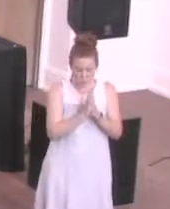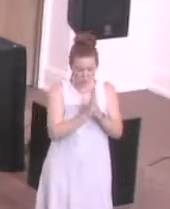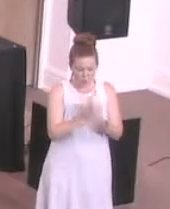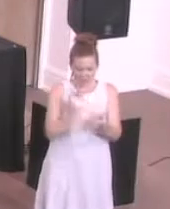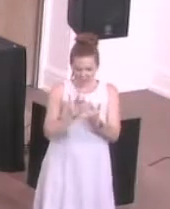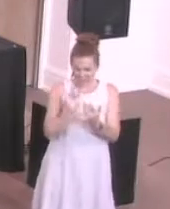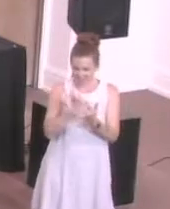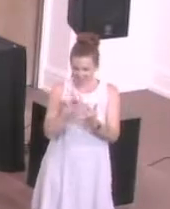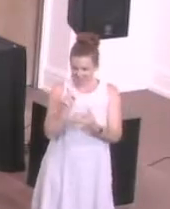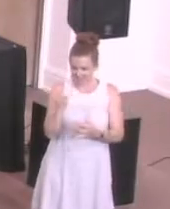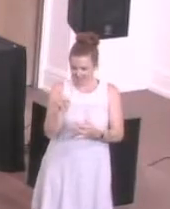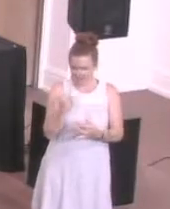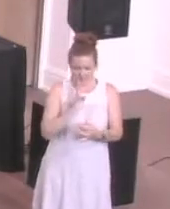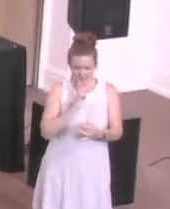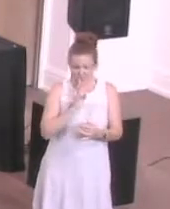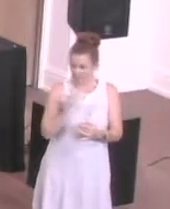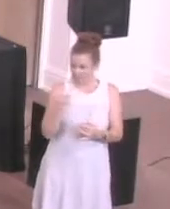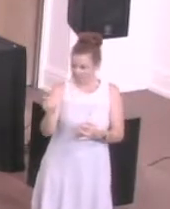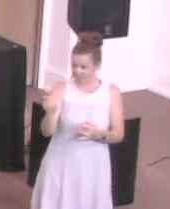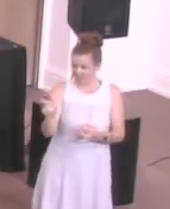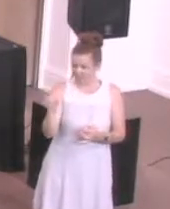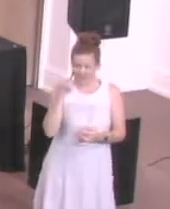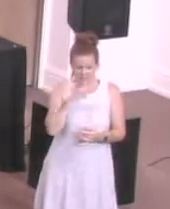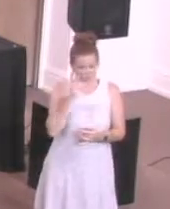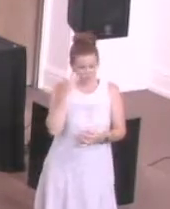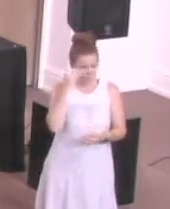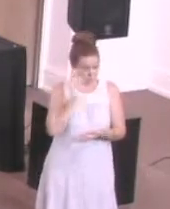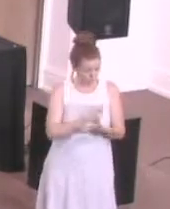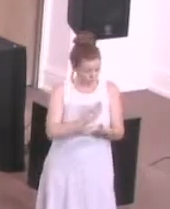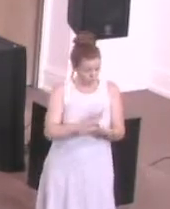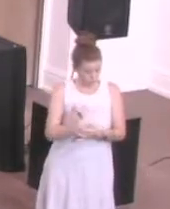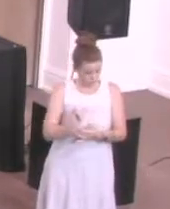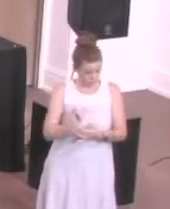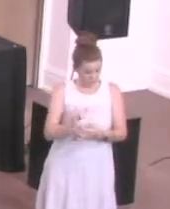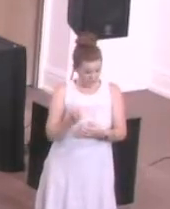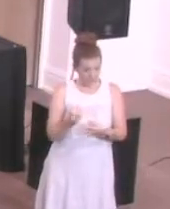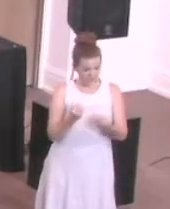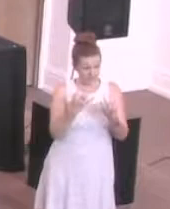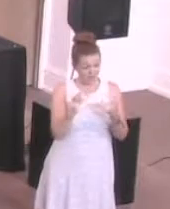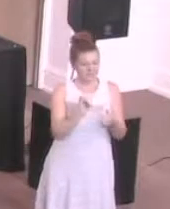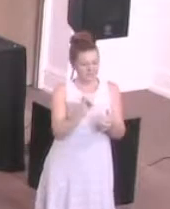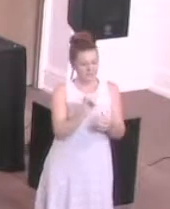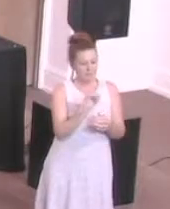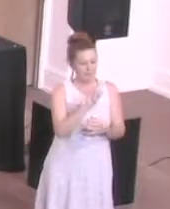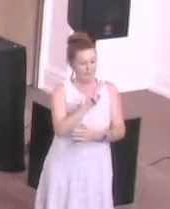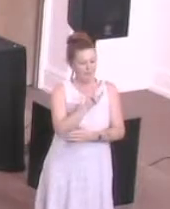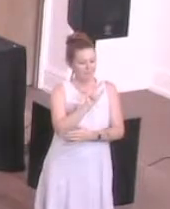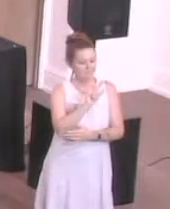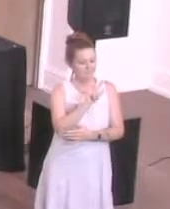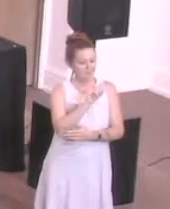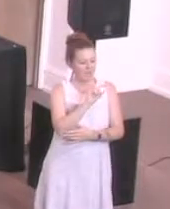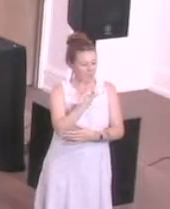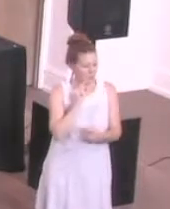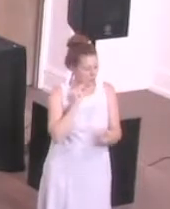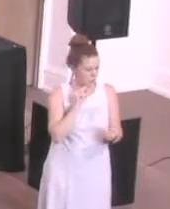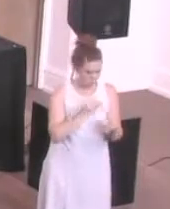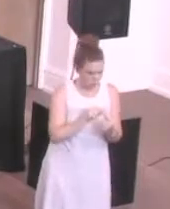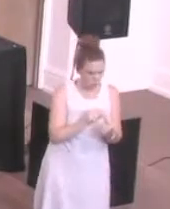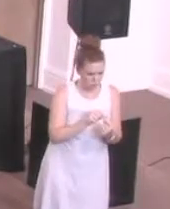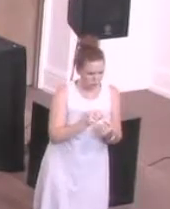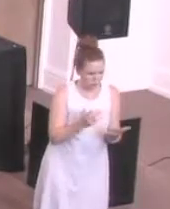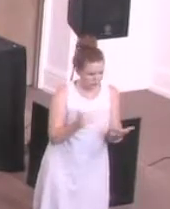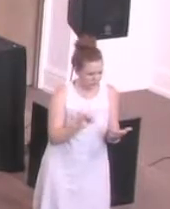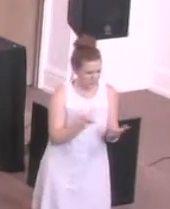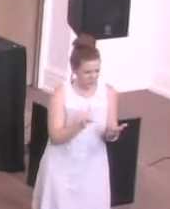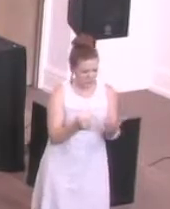got to talking to him, his kids are homeschooled also. They have a lot of the same core values and the things that my family and I have, and it